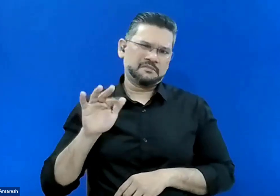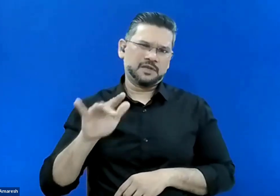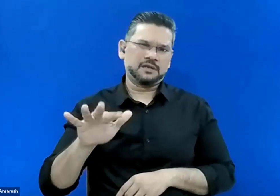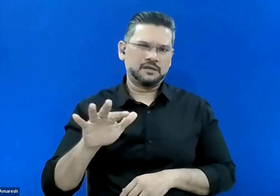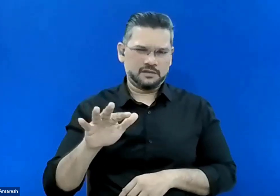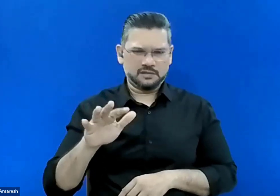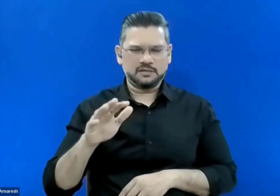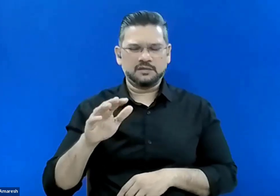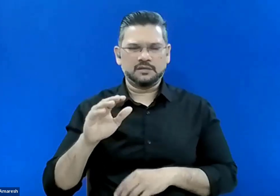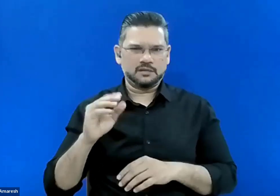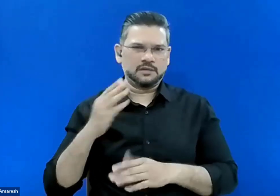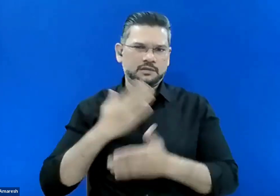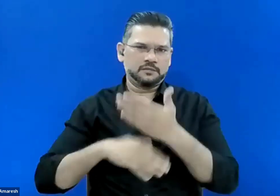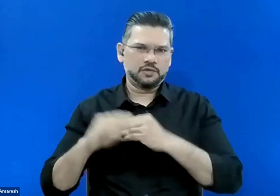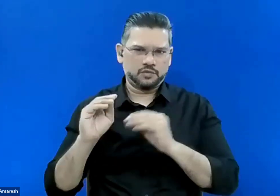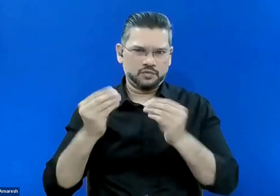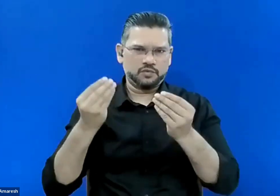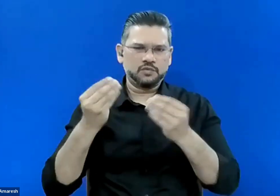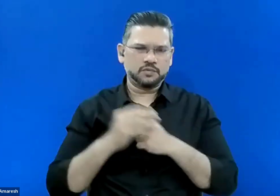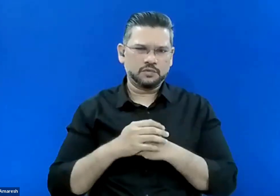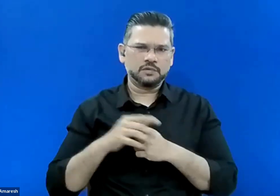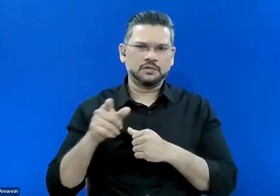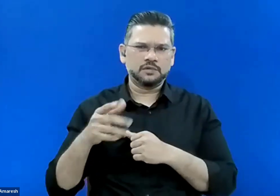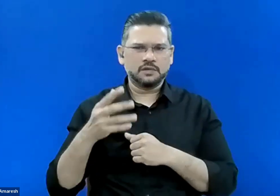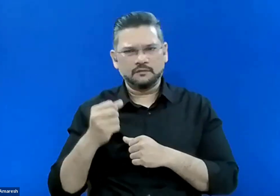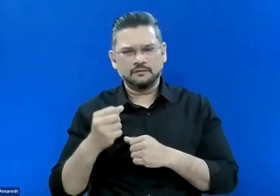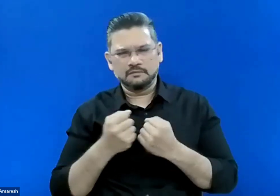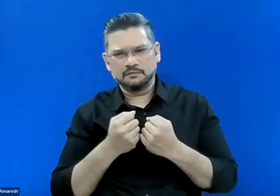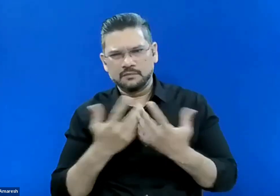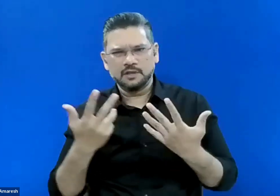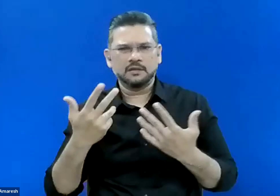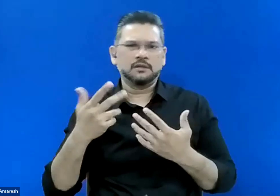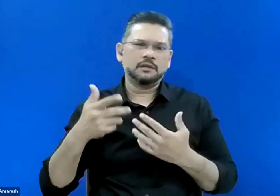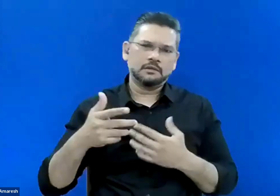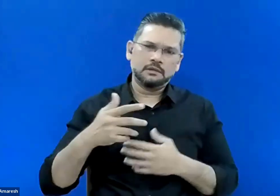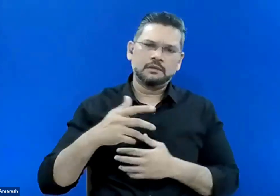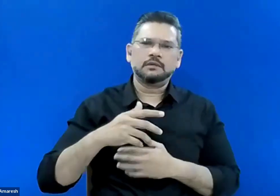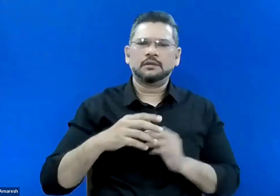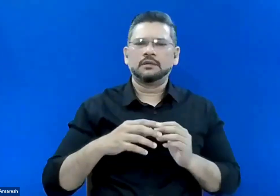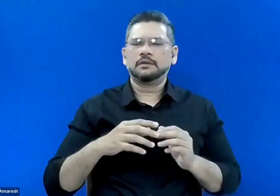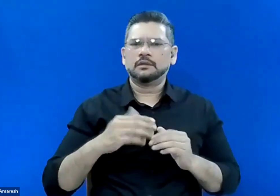them live in developing countries such as Indonesia,